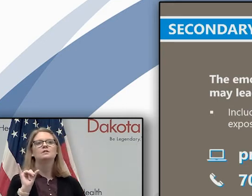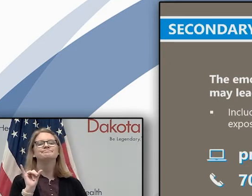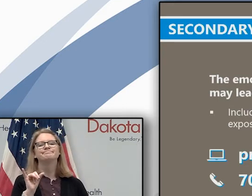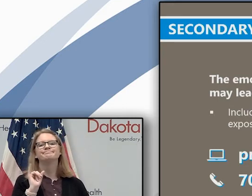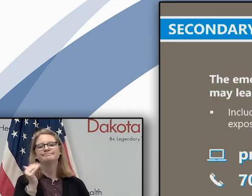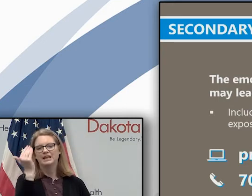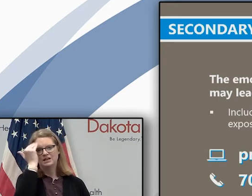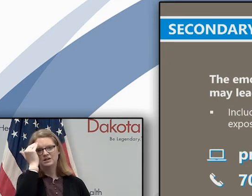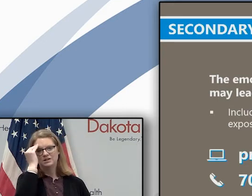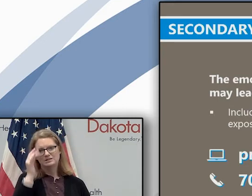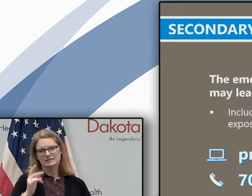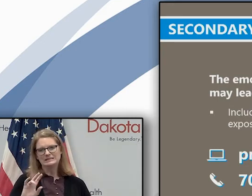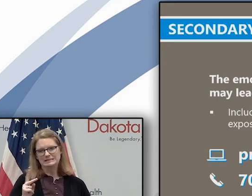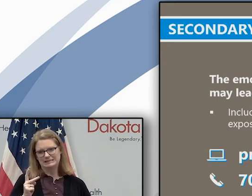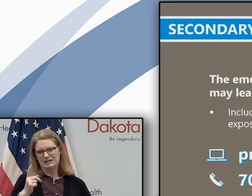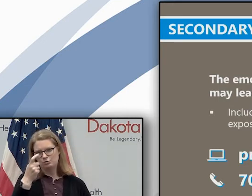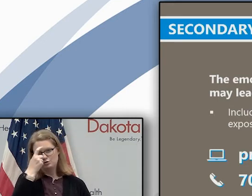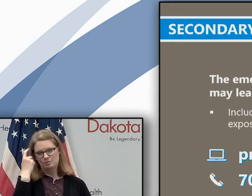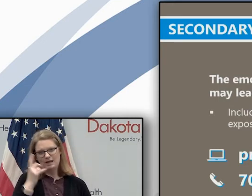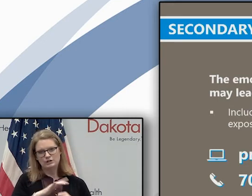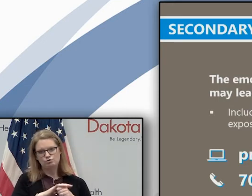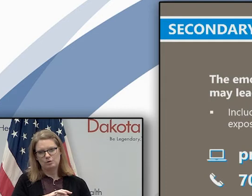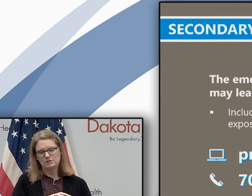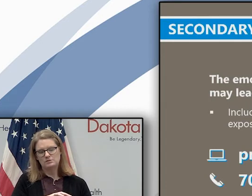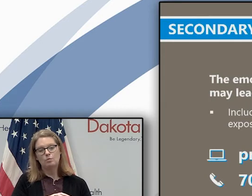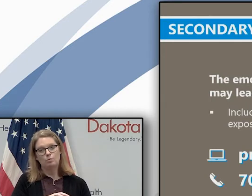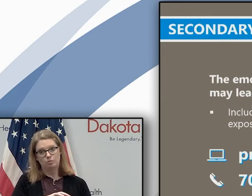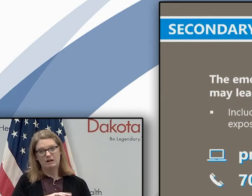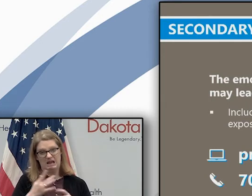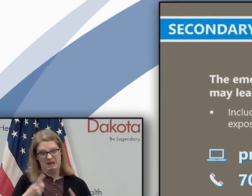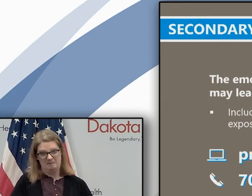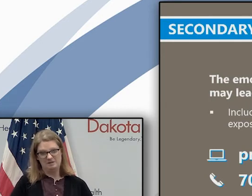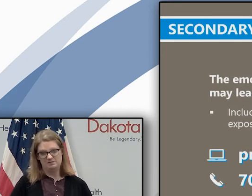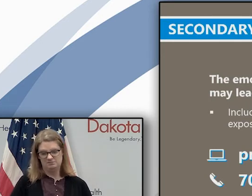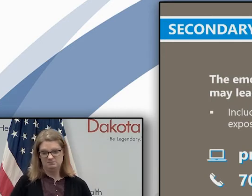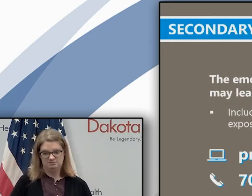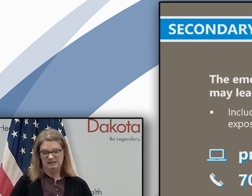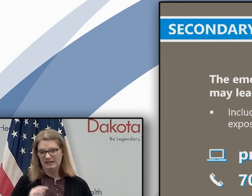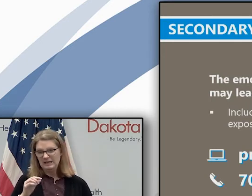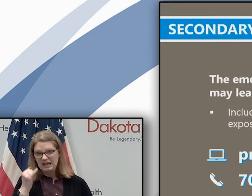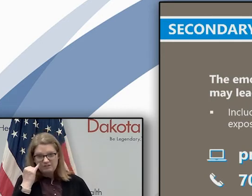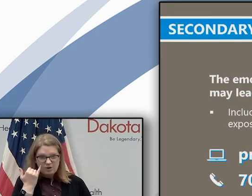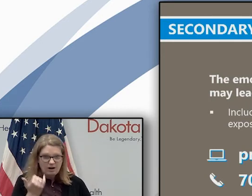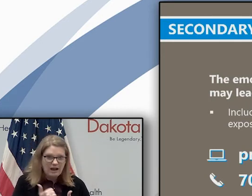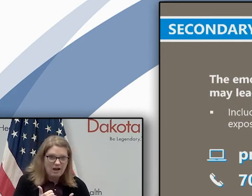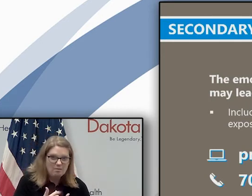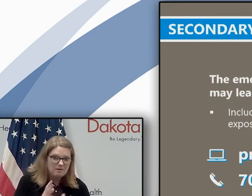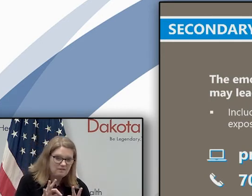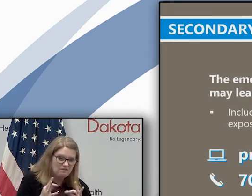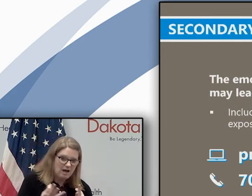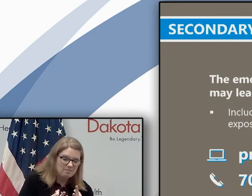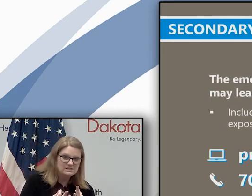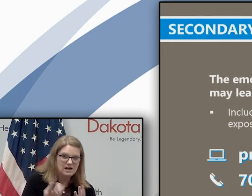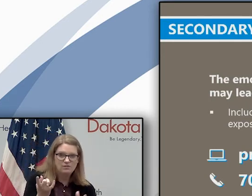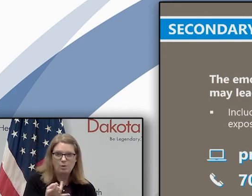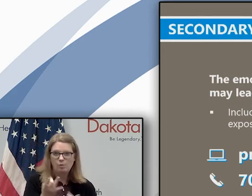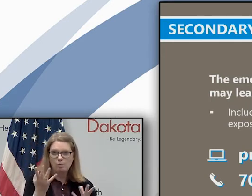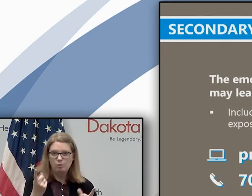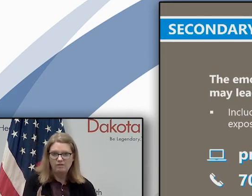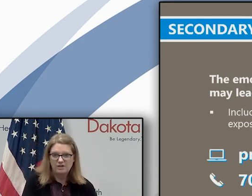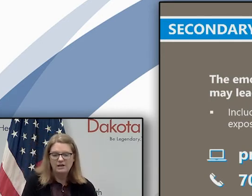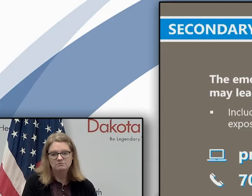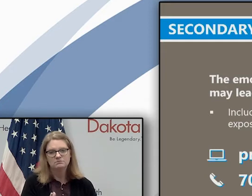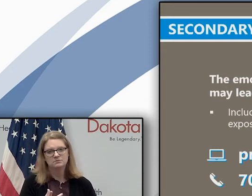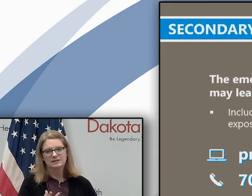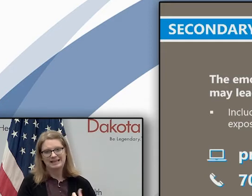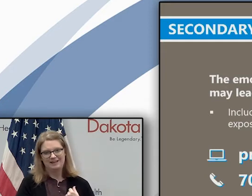that secondary traumatic stress is a real thing and it can impact anyone who's helping families after a traumatic event.